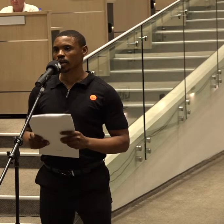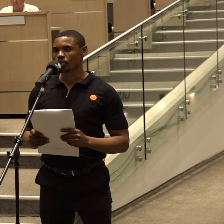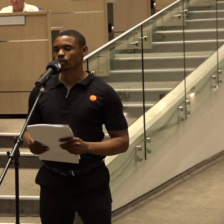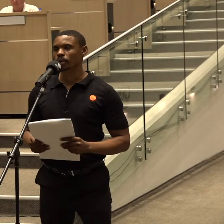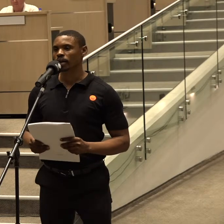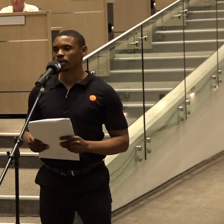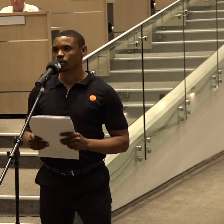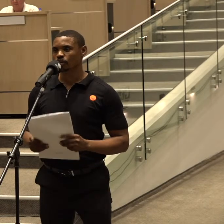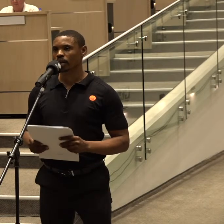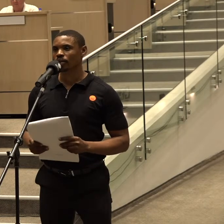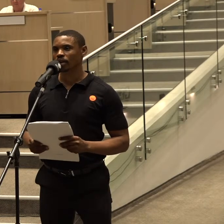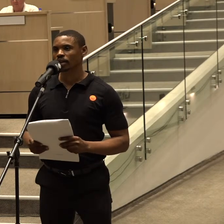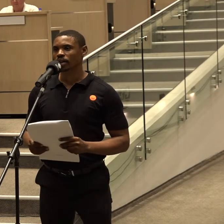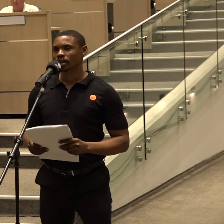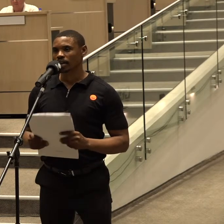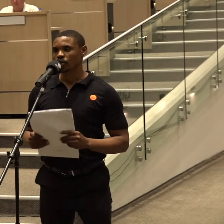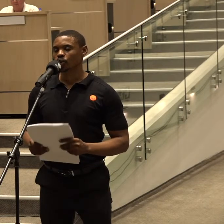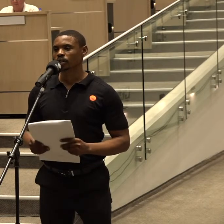station